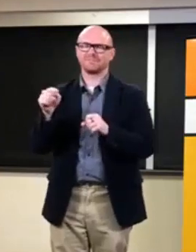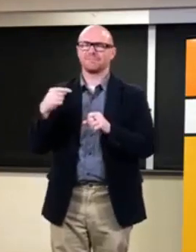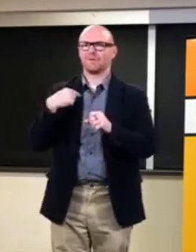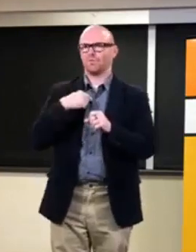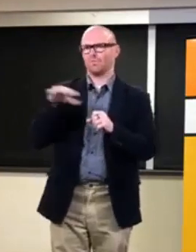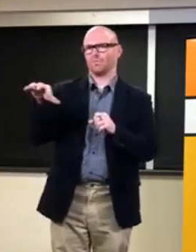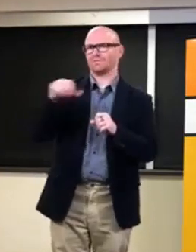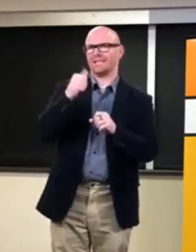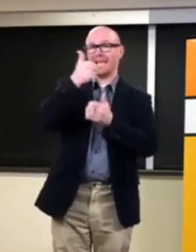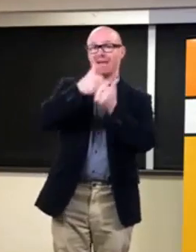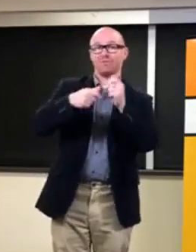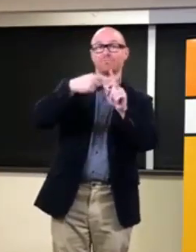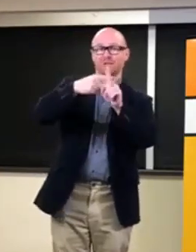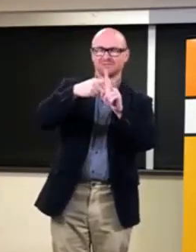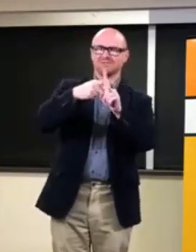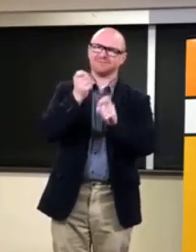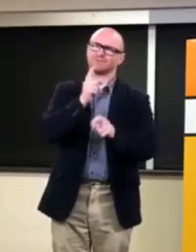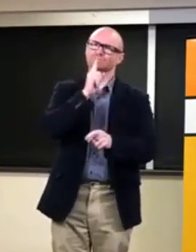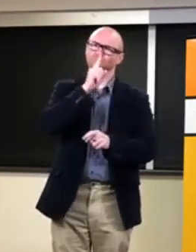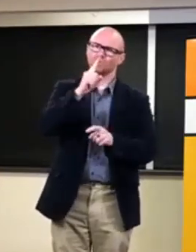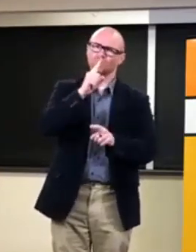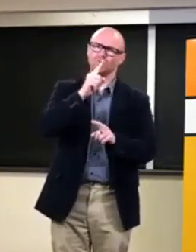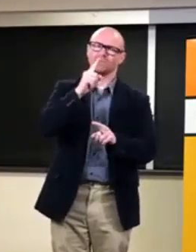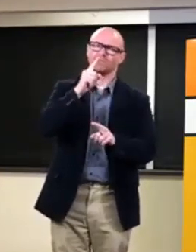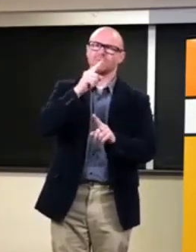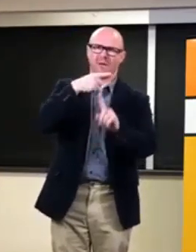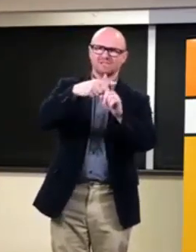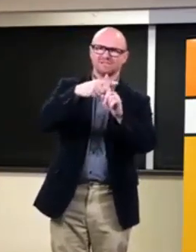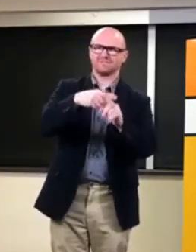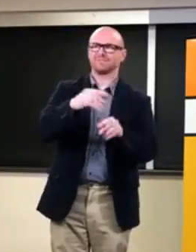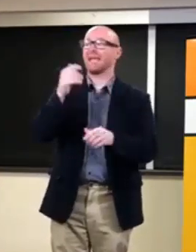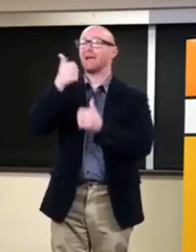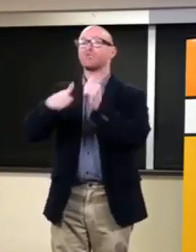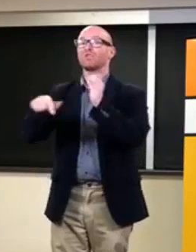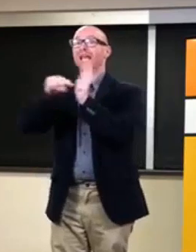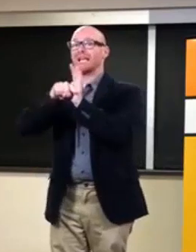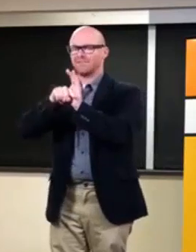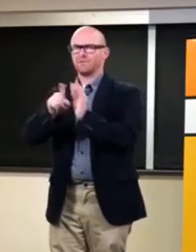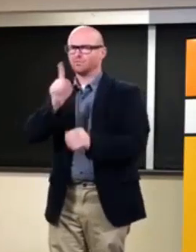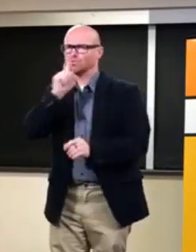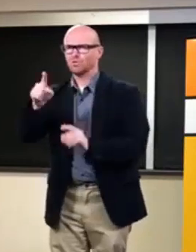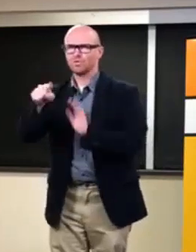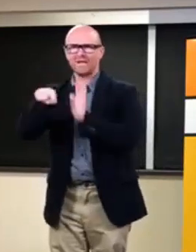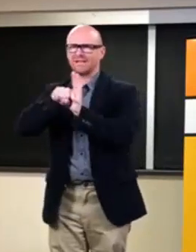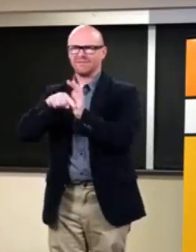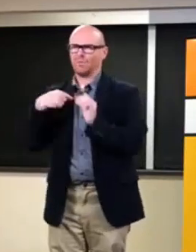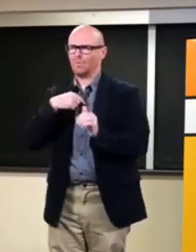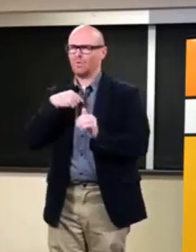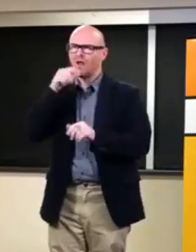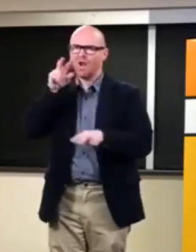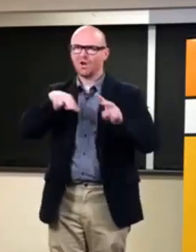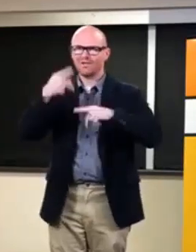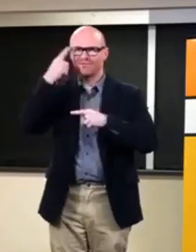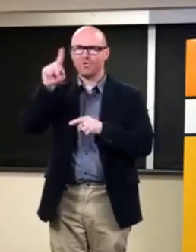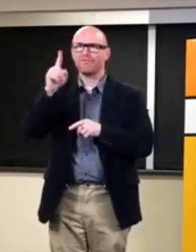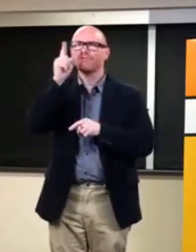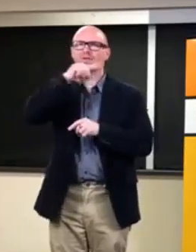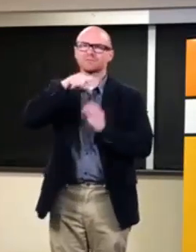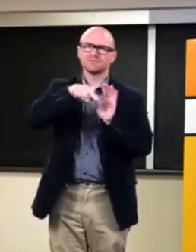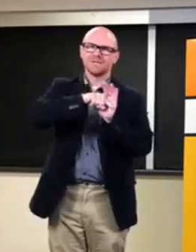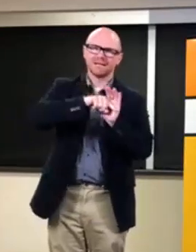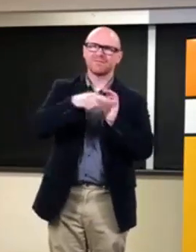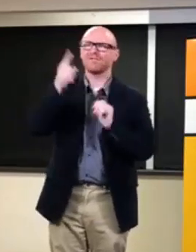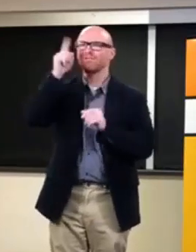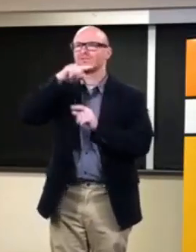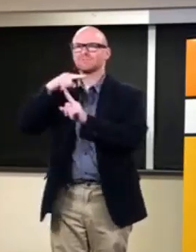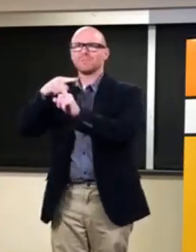take every positive as a true positive and every negative as a true negative. So there isn't any consideration there. When we start